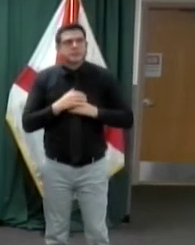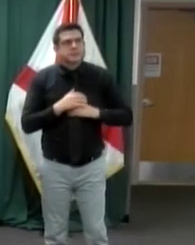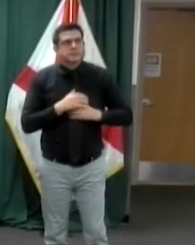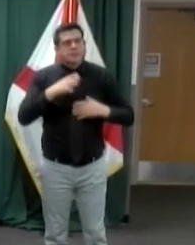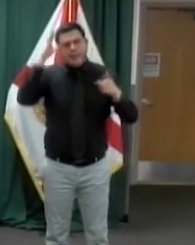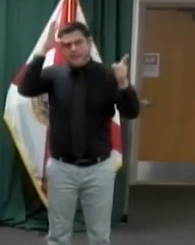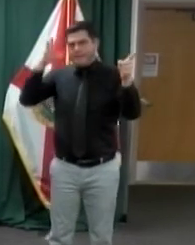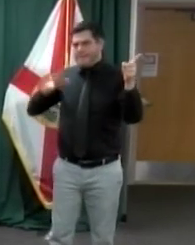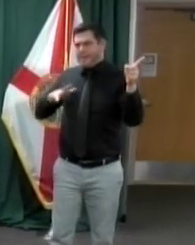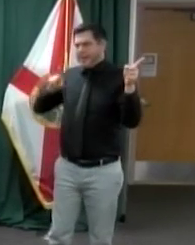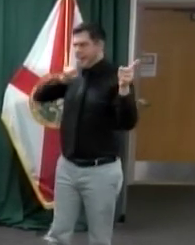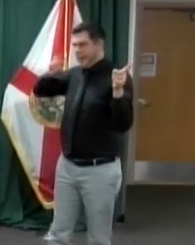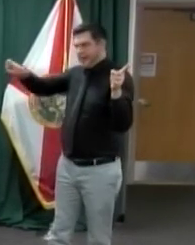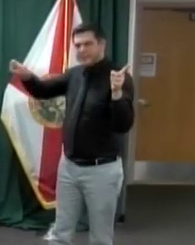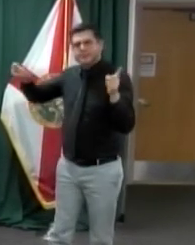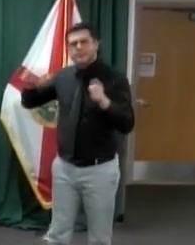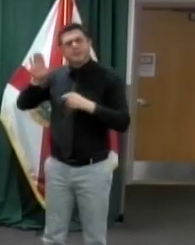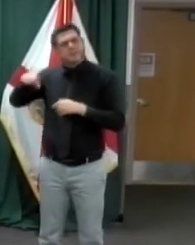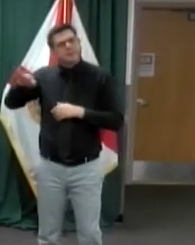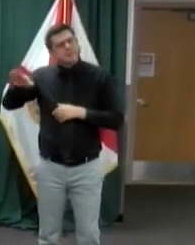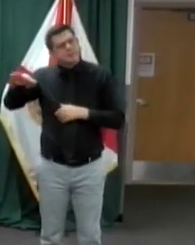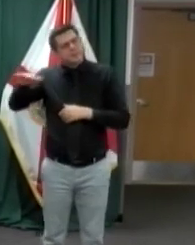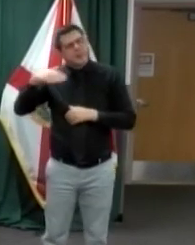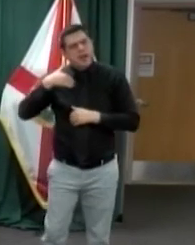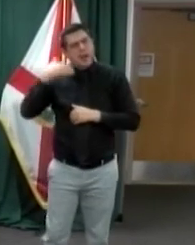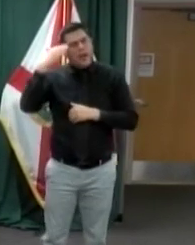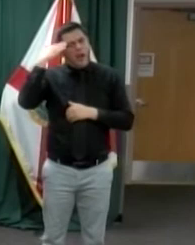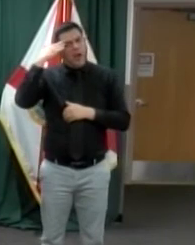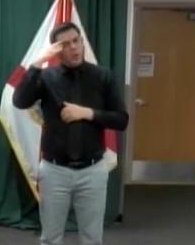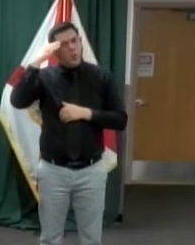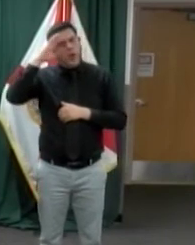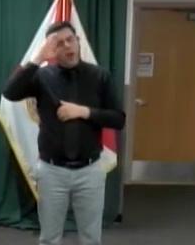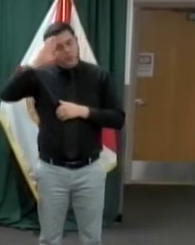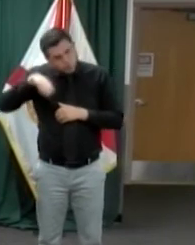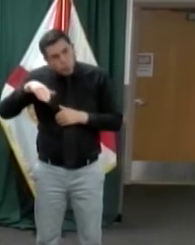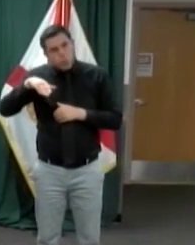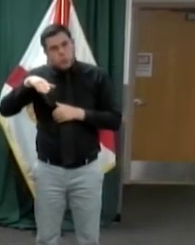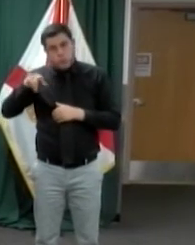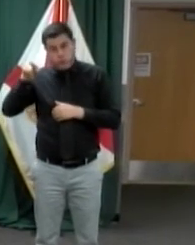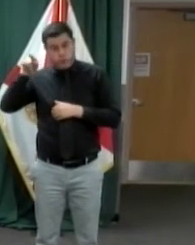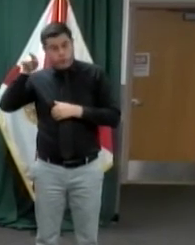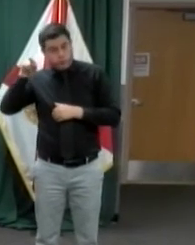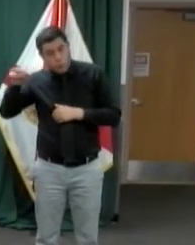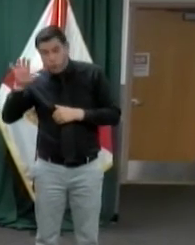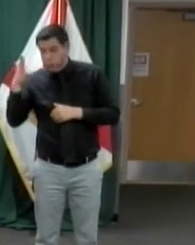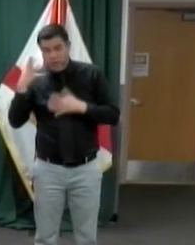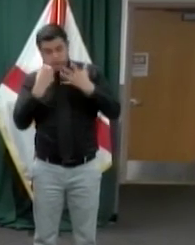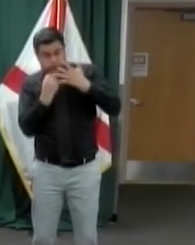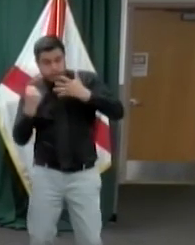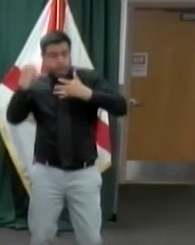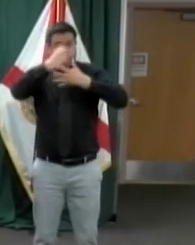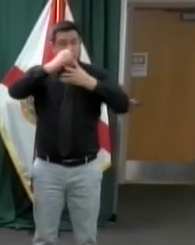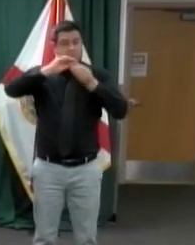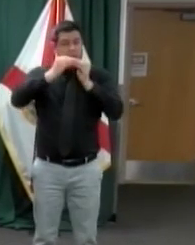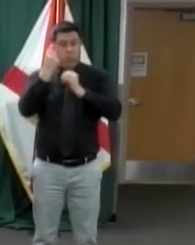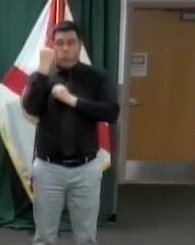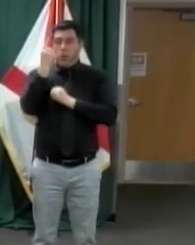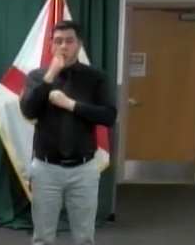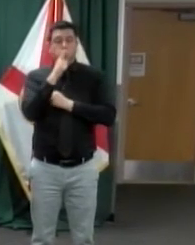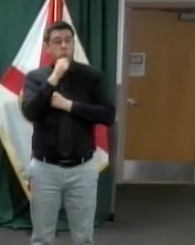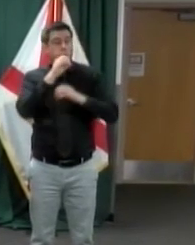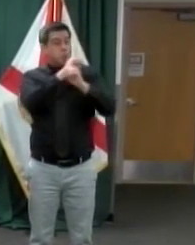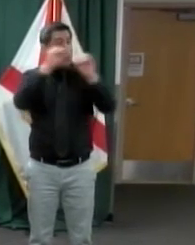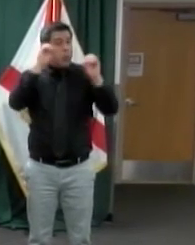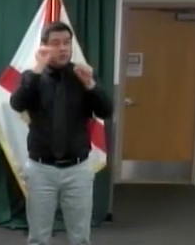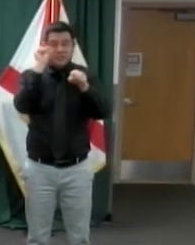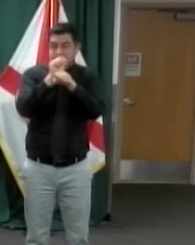I know that basically you guys are trying, your number one priority is to give people who are presently unemployed, connect with people who are hiring,